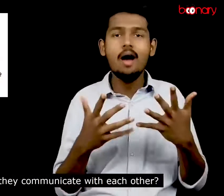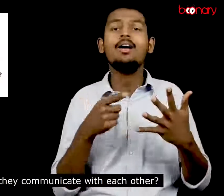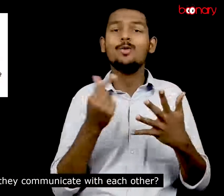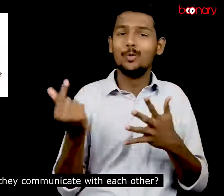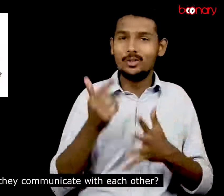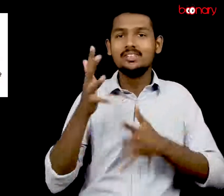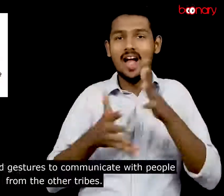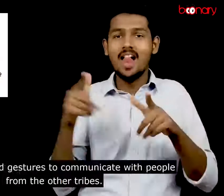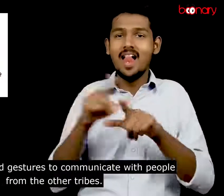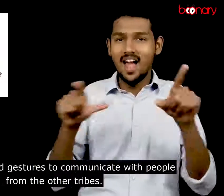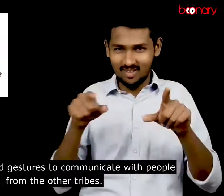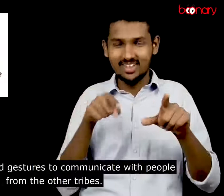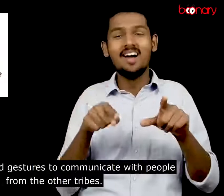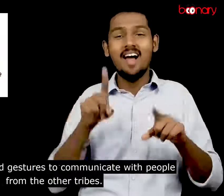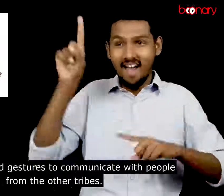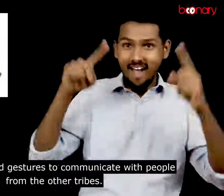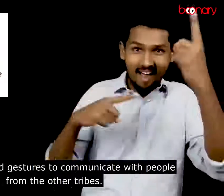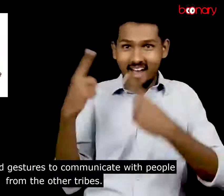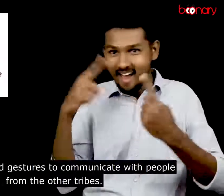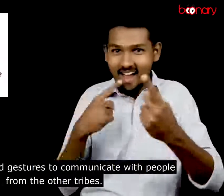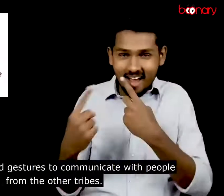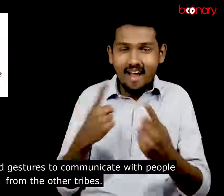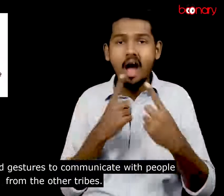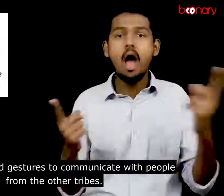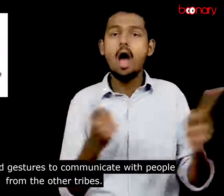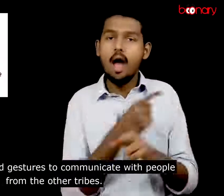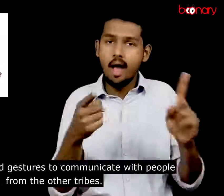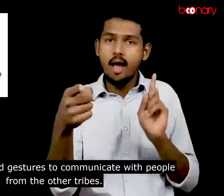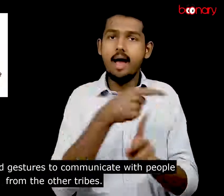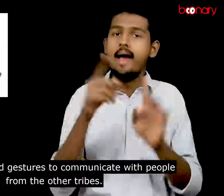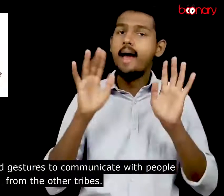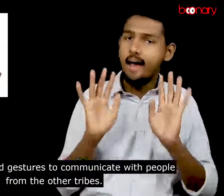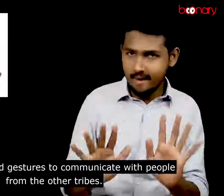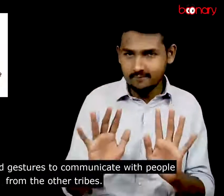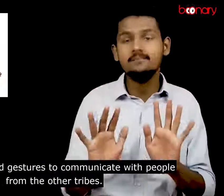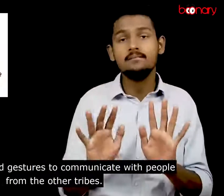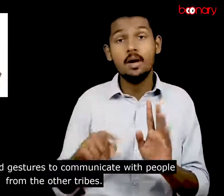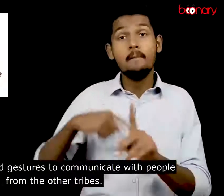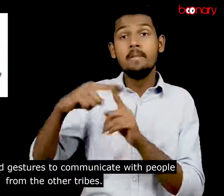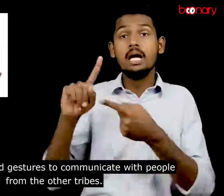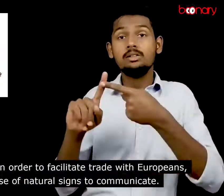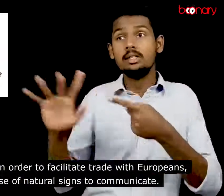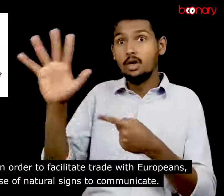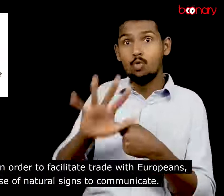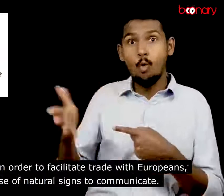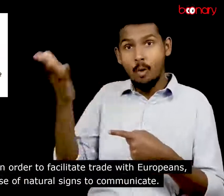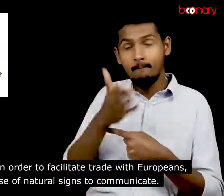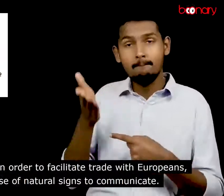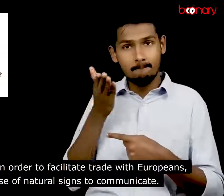other? They used hand gestures to communicate with people from the other tribes. In addition to it, in order